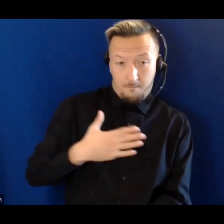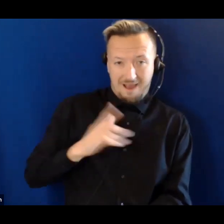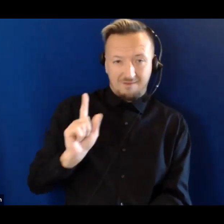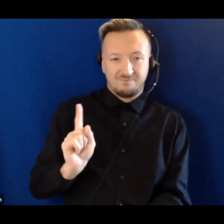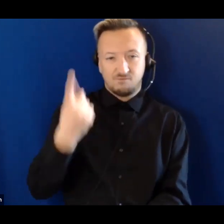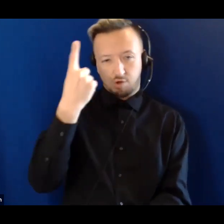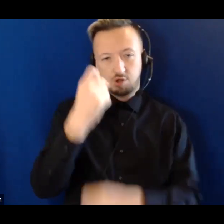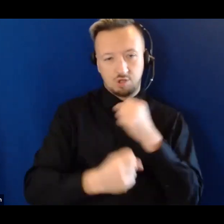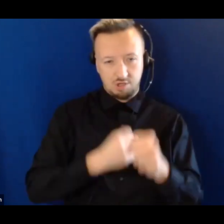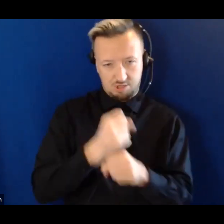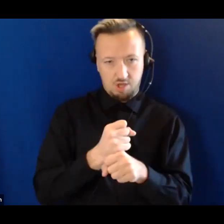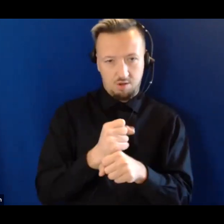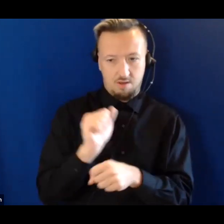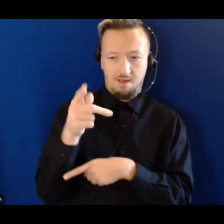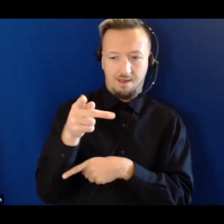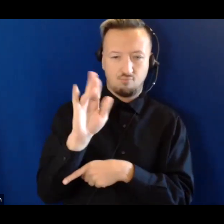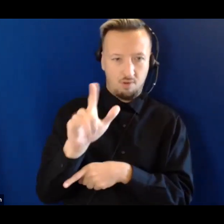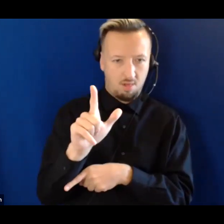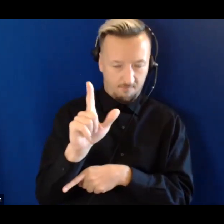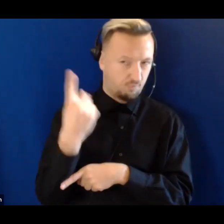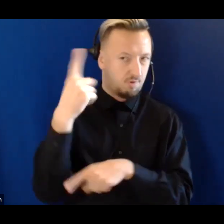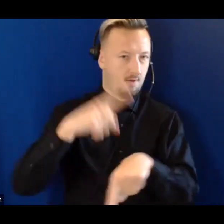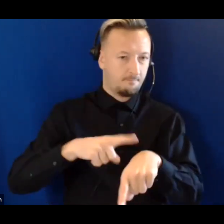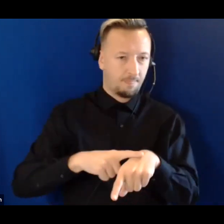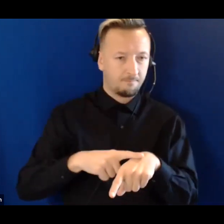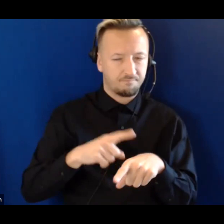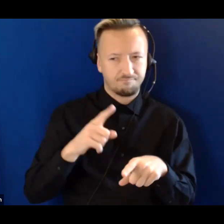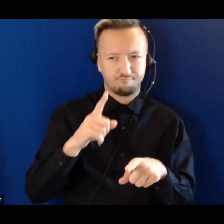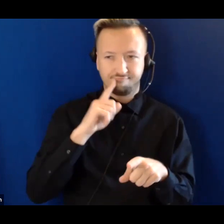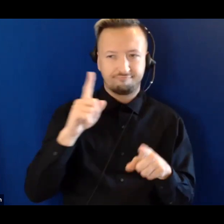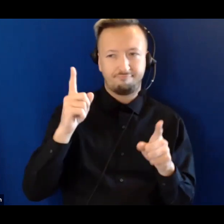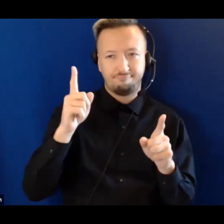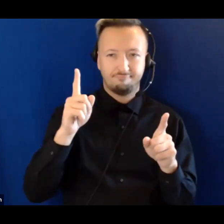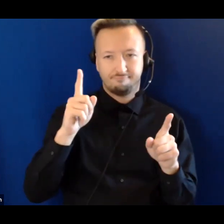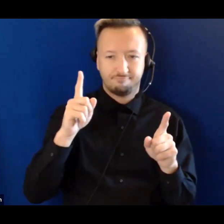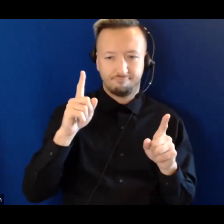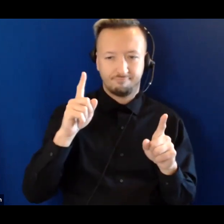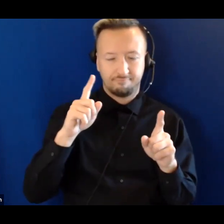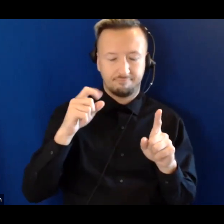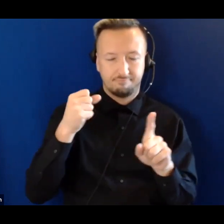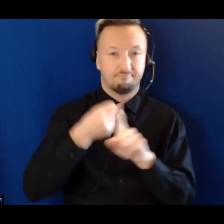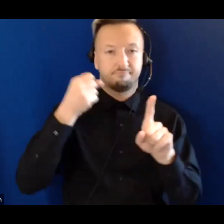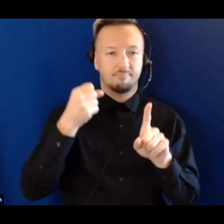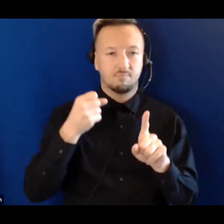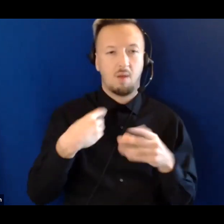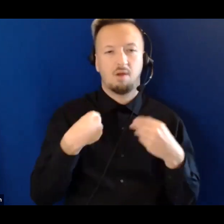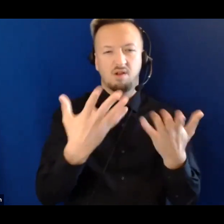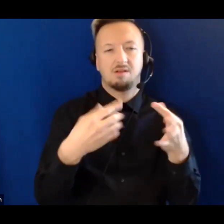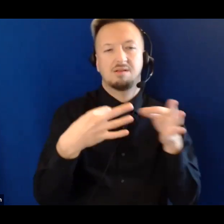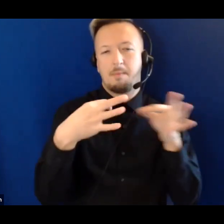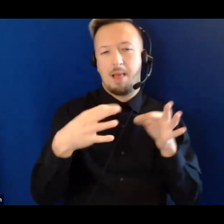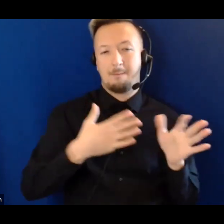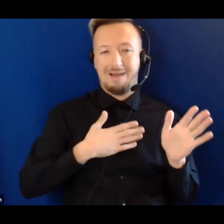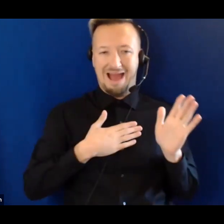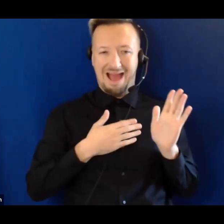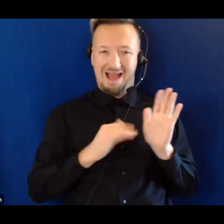at April, and it kind of happened as like a snowball effect. So I'll kind of disclose about my identity and myself, and then how I've